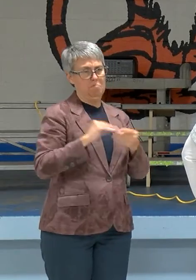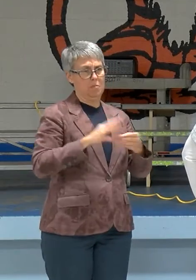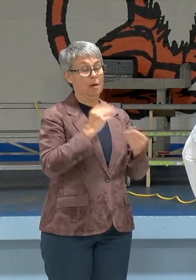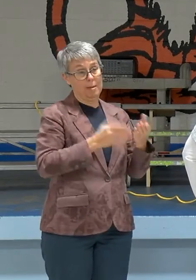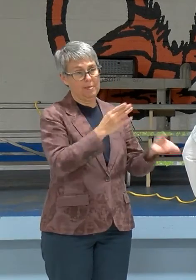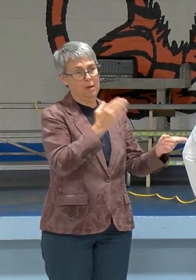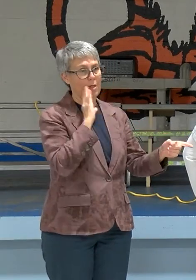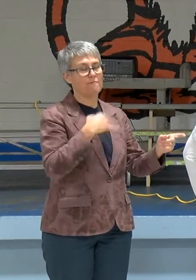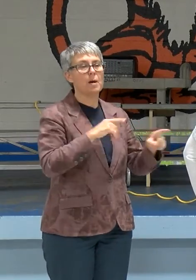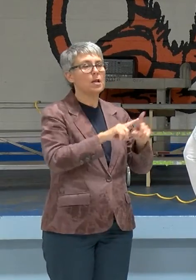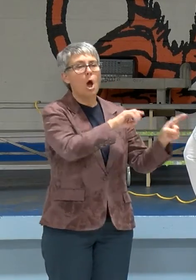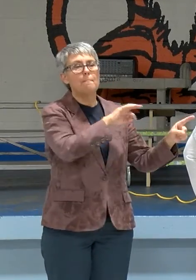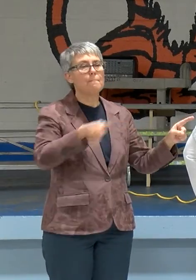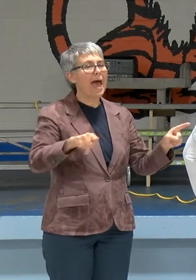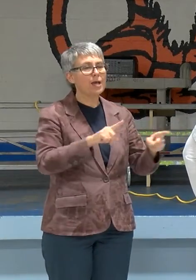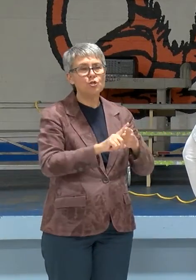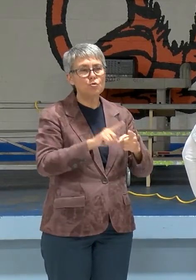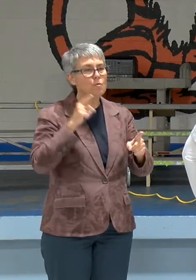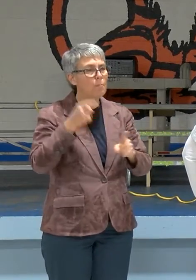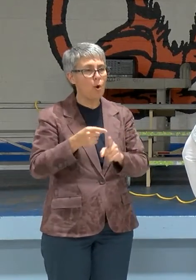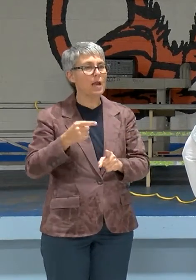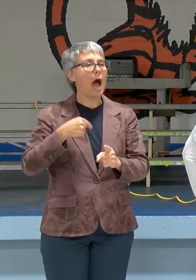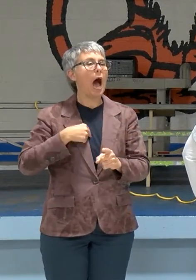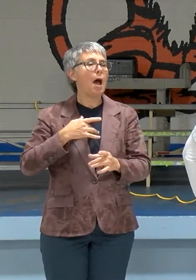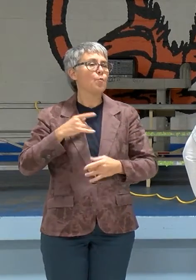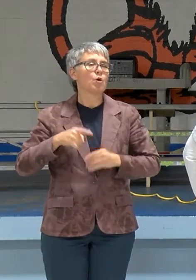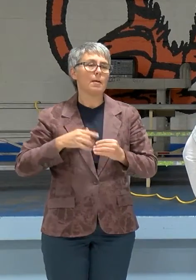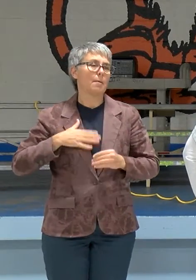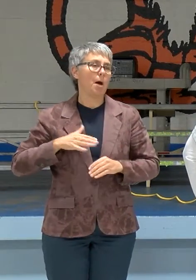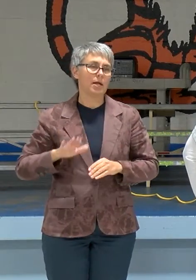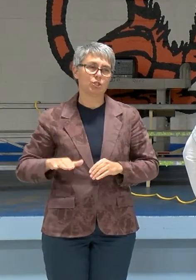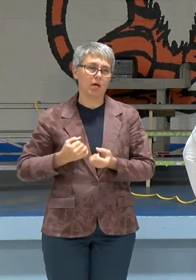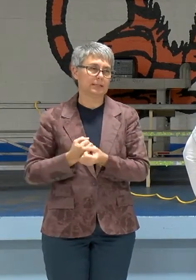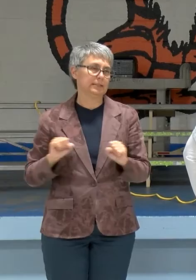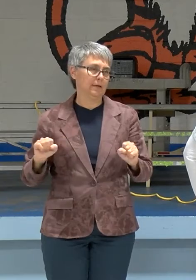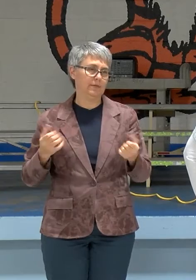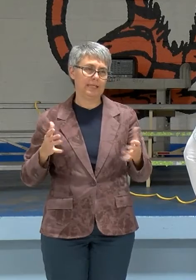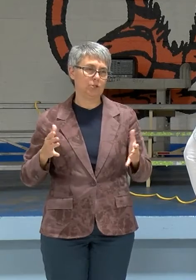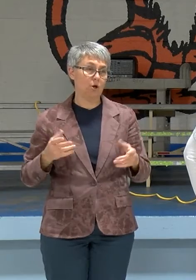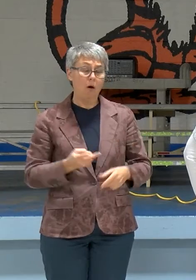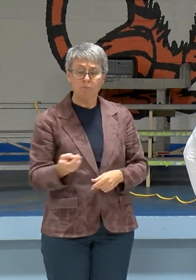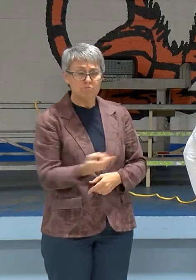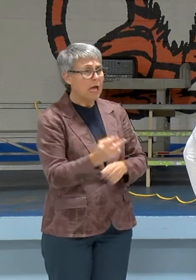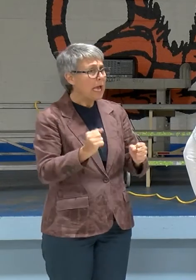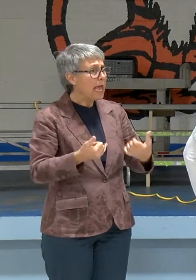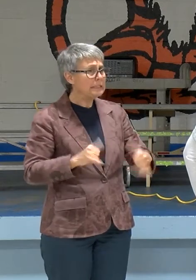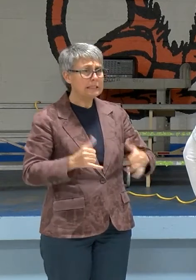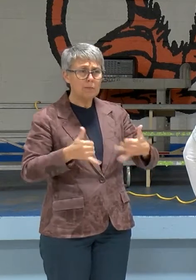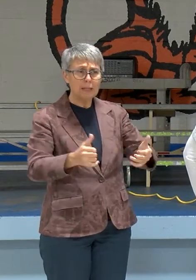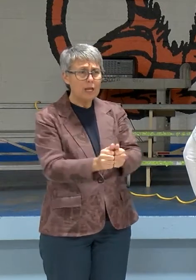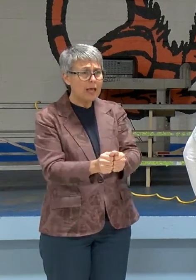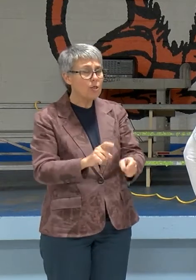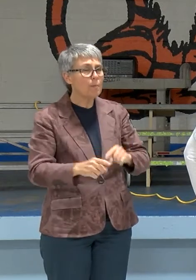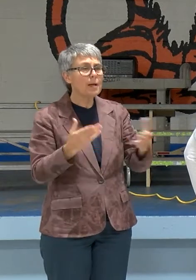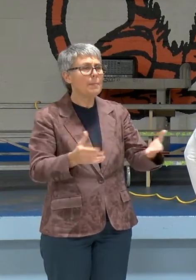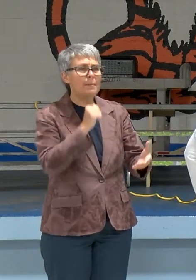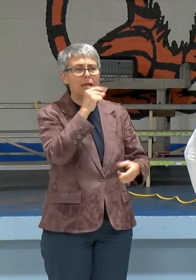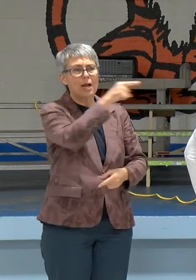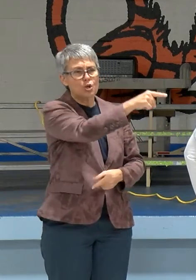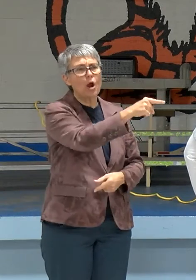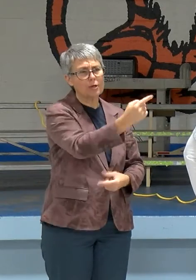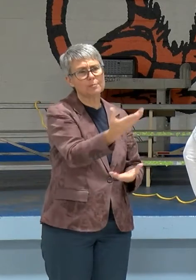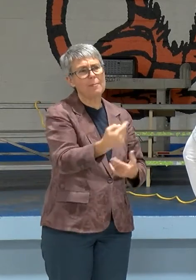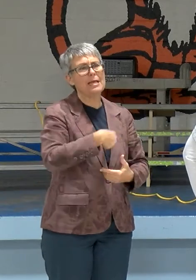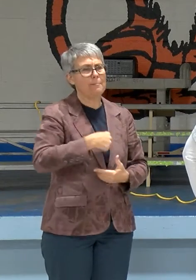would just keep going back to, I'm concerned about my child's safety. That doesn't mean your child can't play with that child, but maybe you'll want to change the play date to your